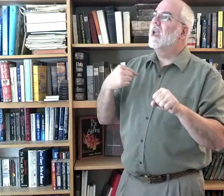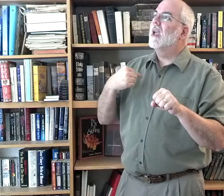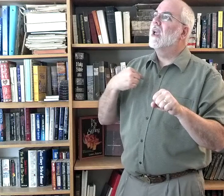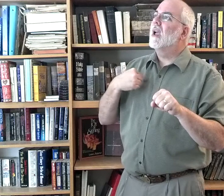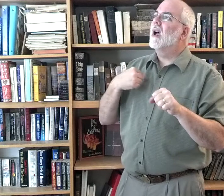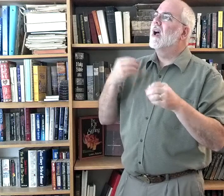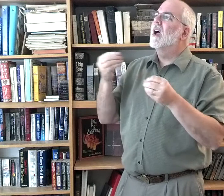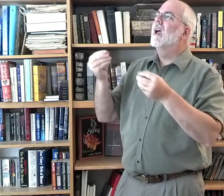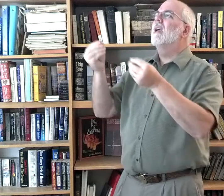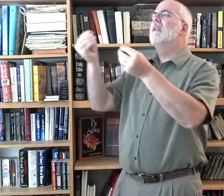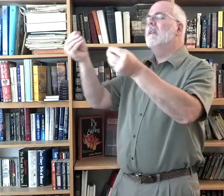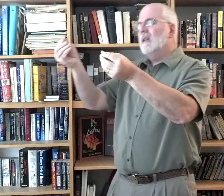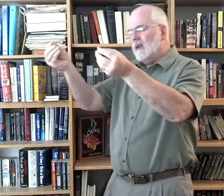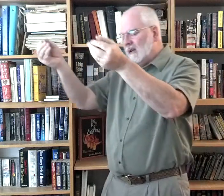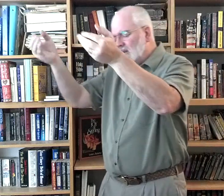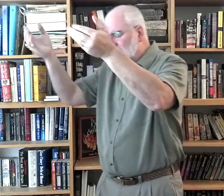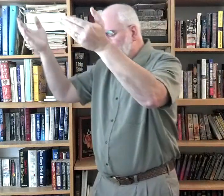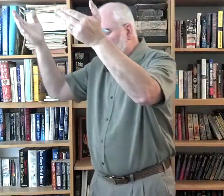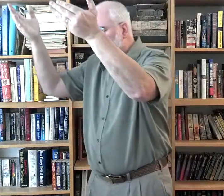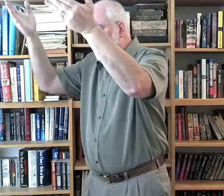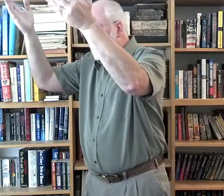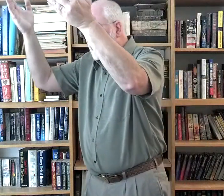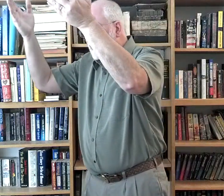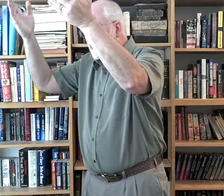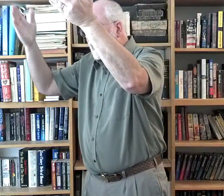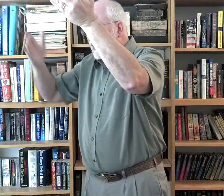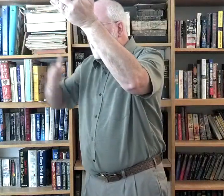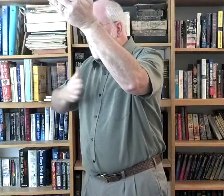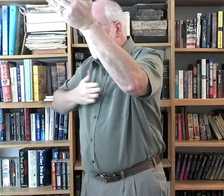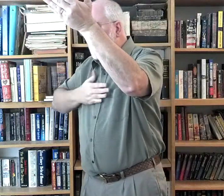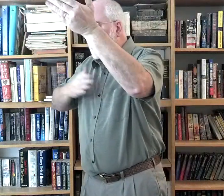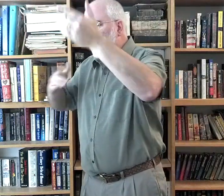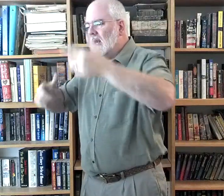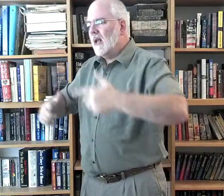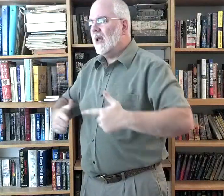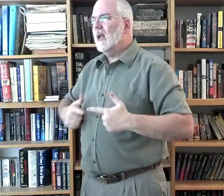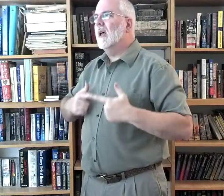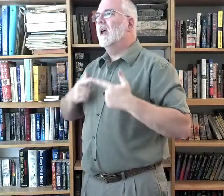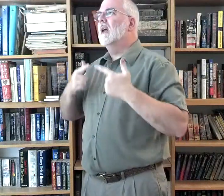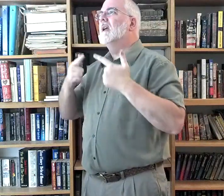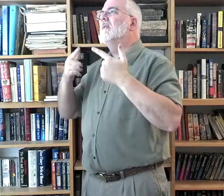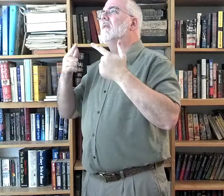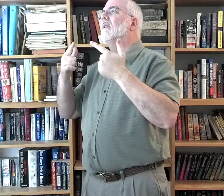May I devote my life